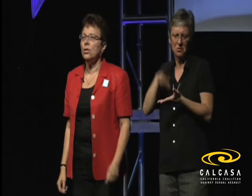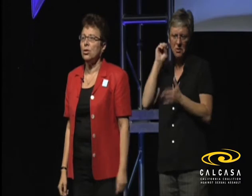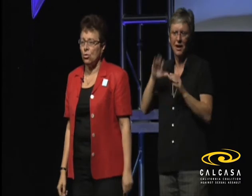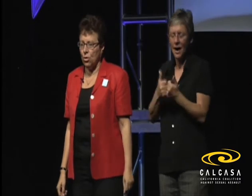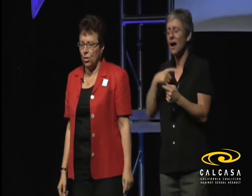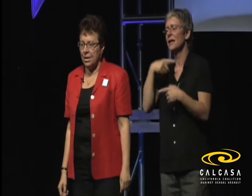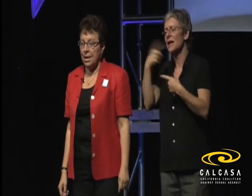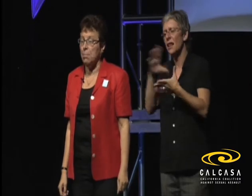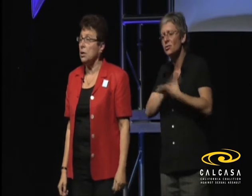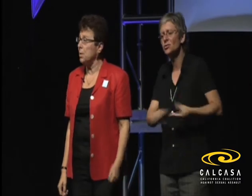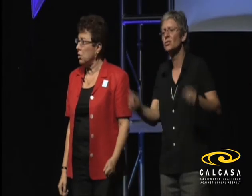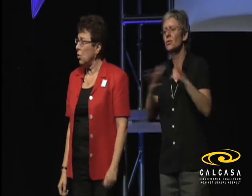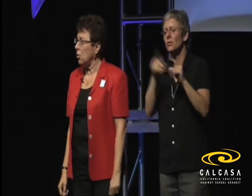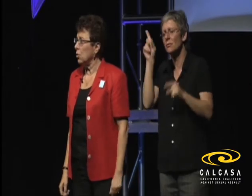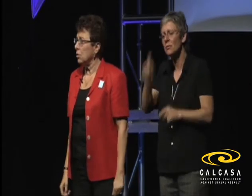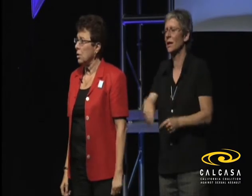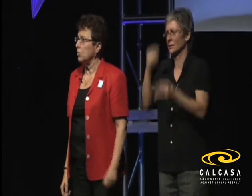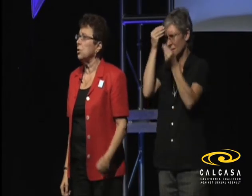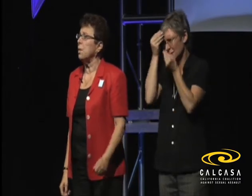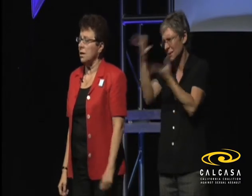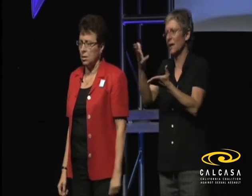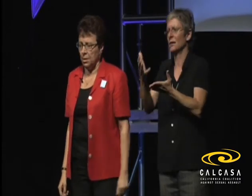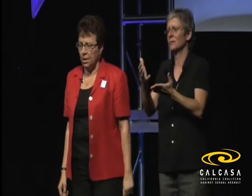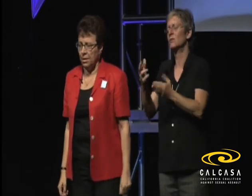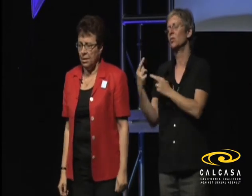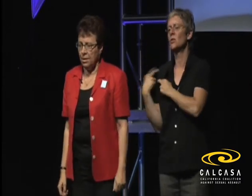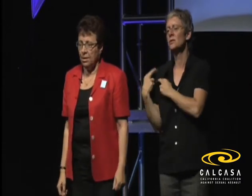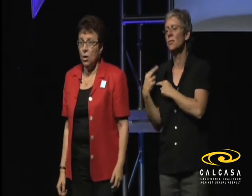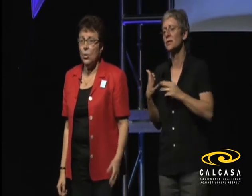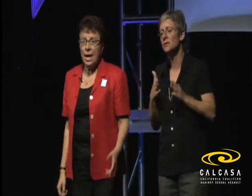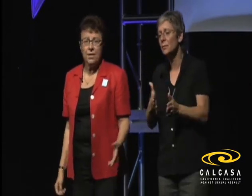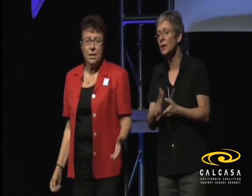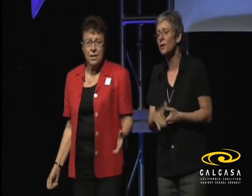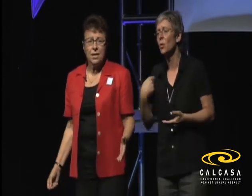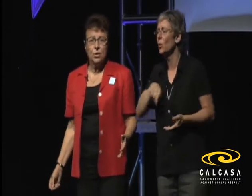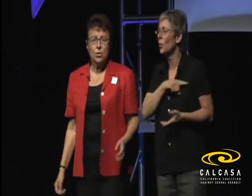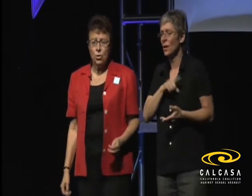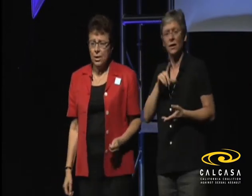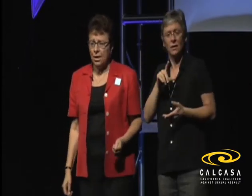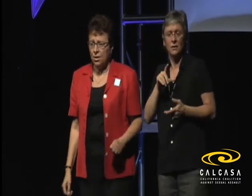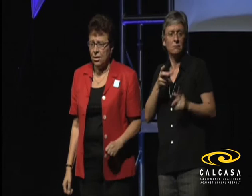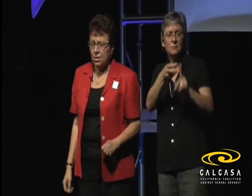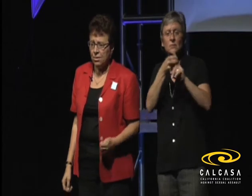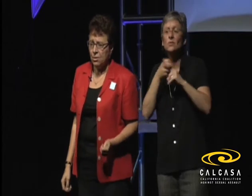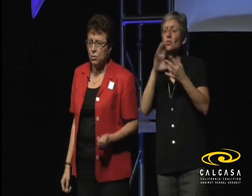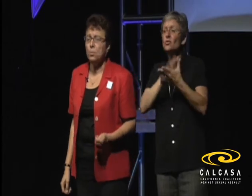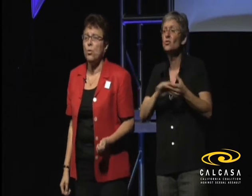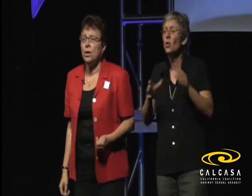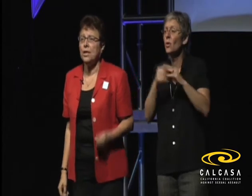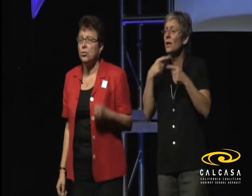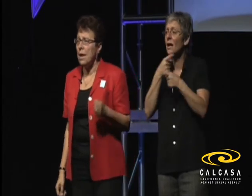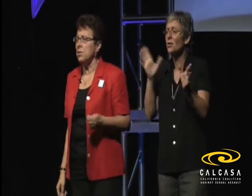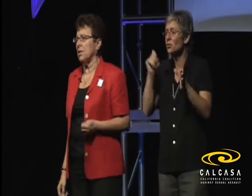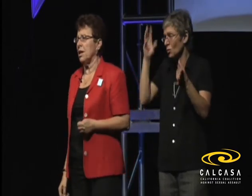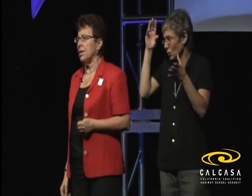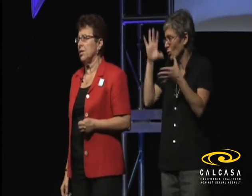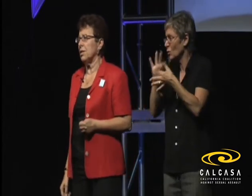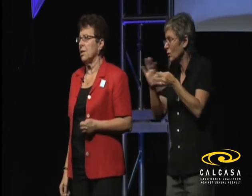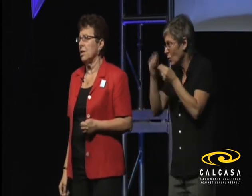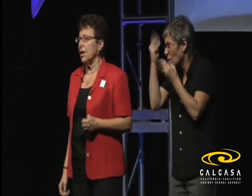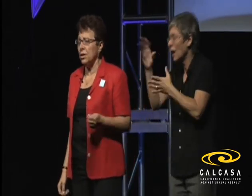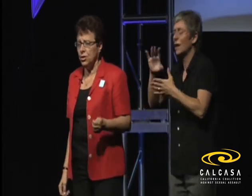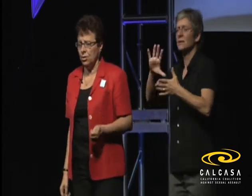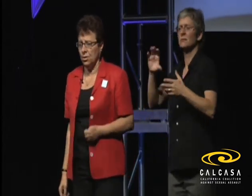to tell the stories that must be told responsibly. We have enlisted the storytellers to report and